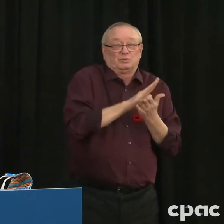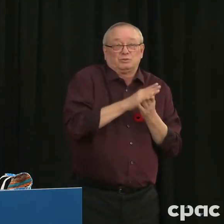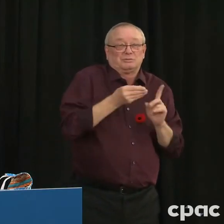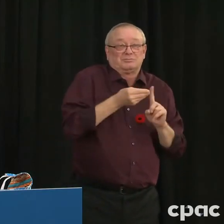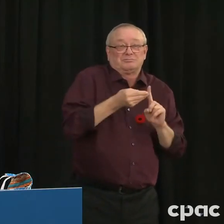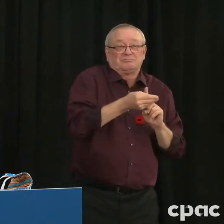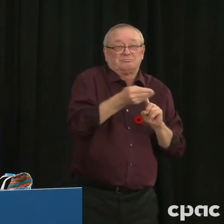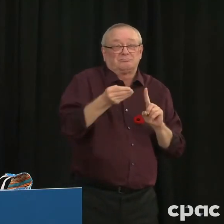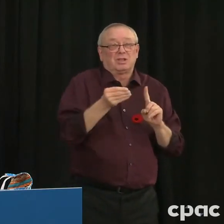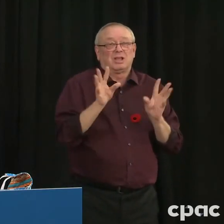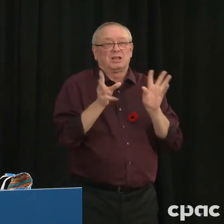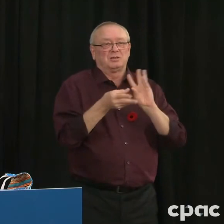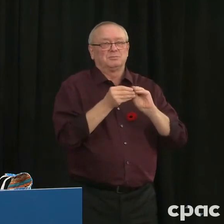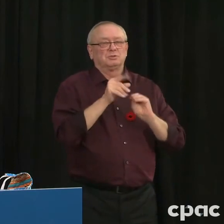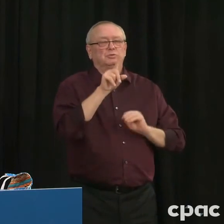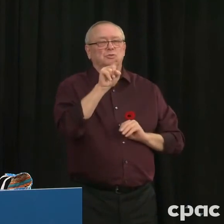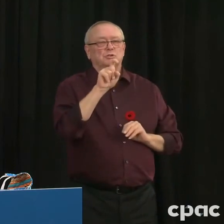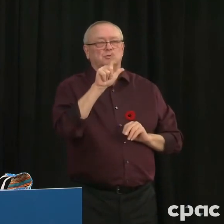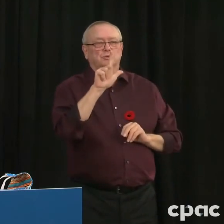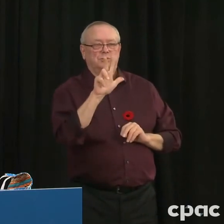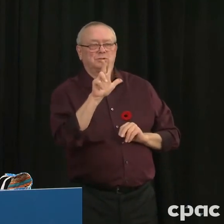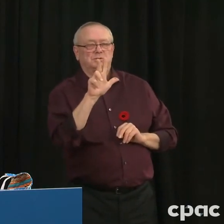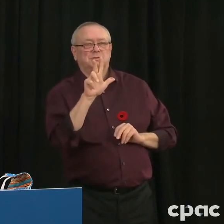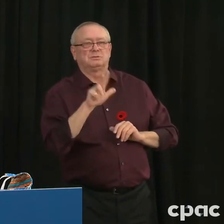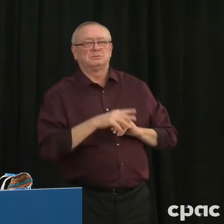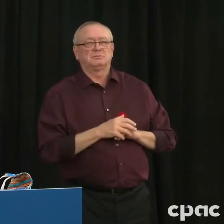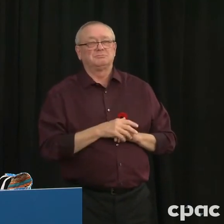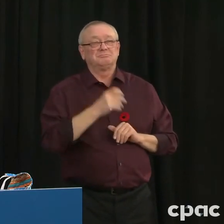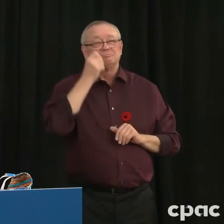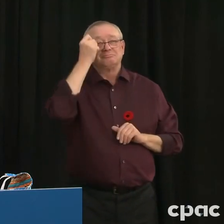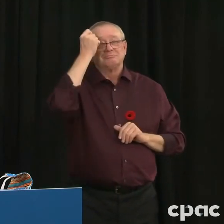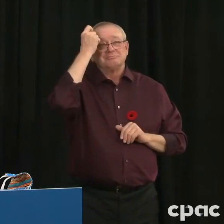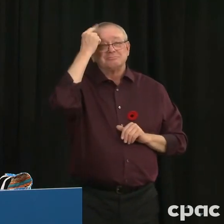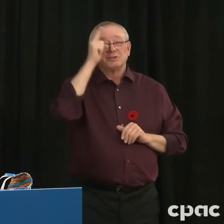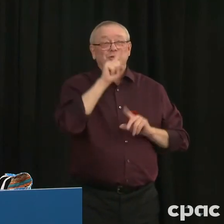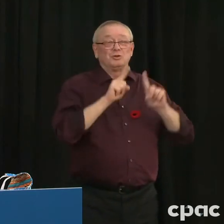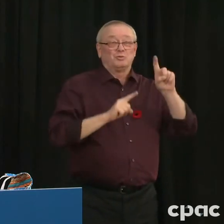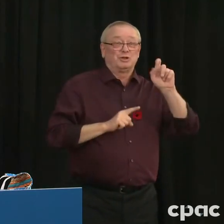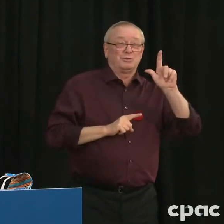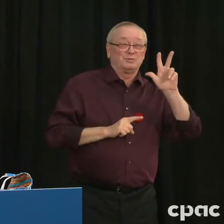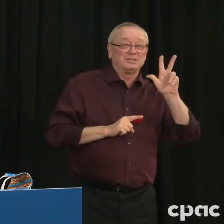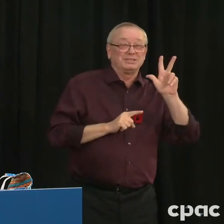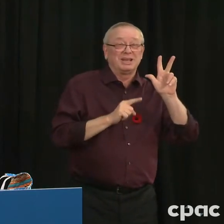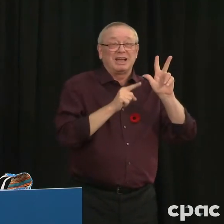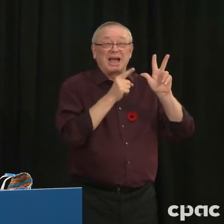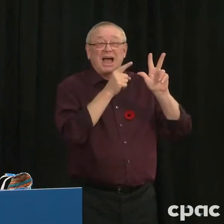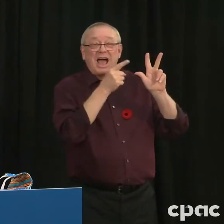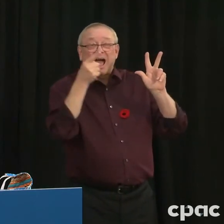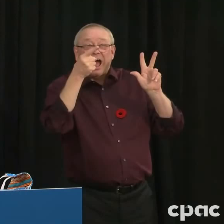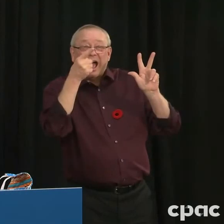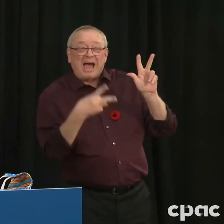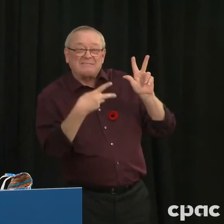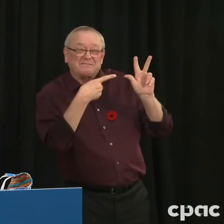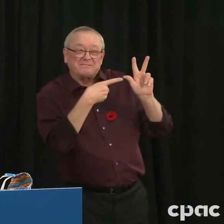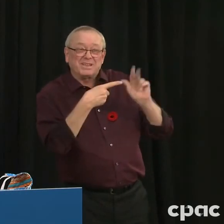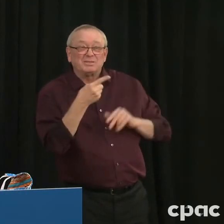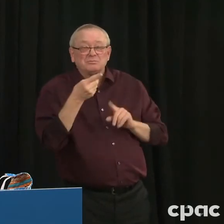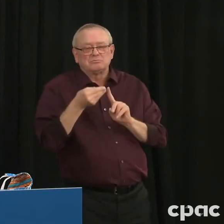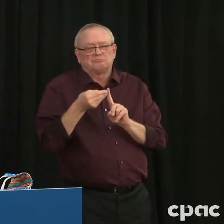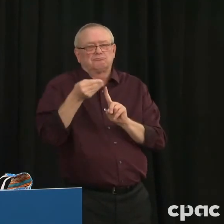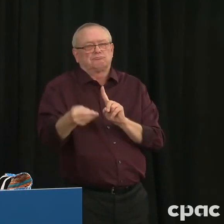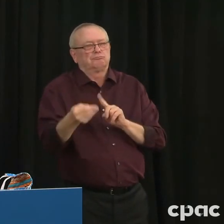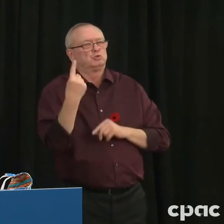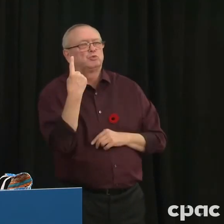result. I also want to let Albertans know that outbreaks have been declared at 2 sites supporting vulnerable peoples